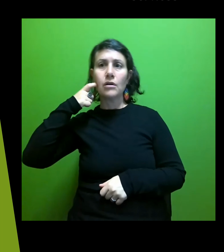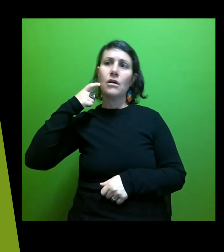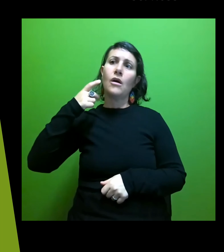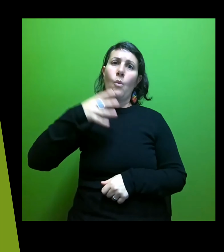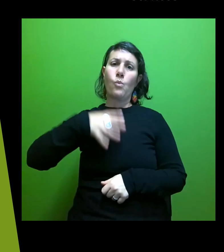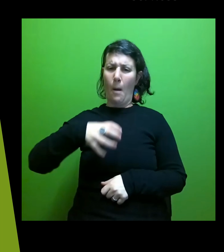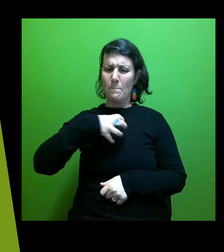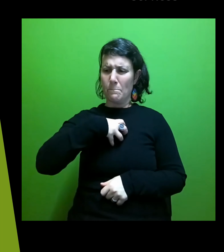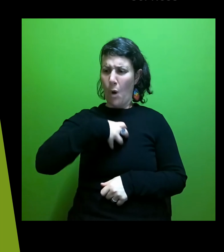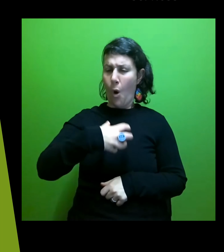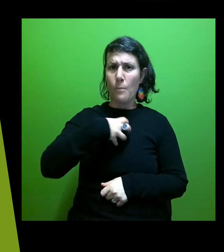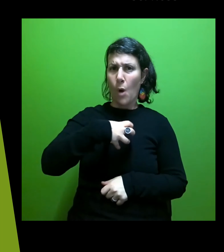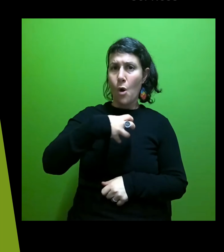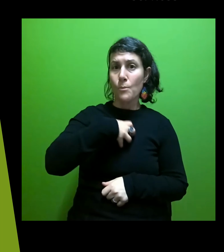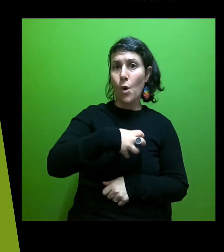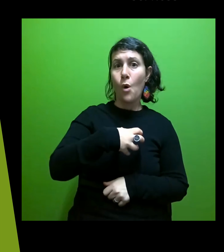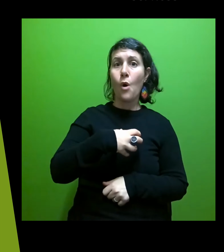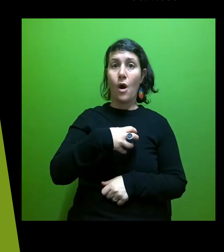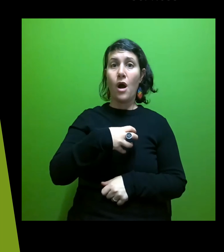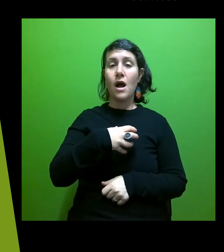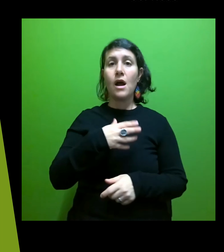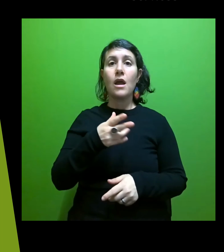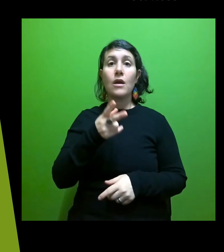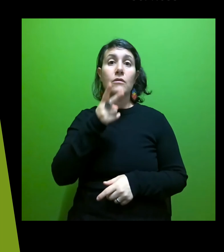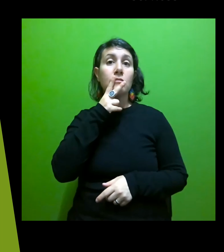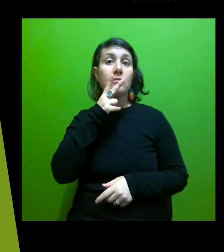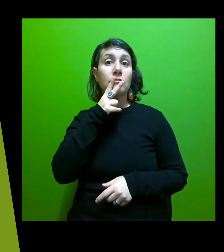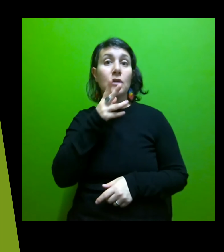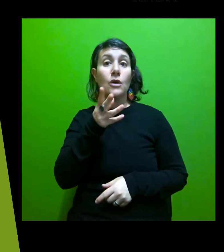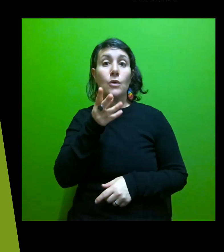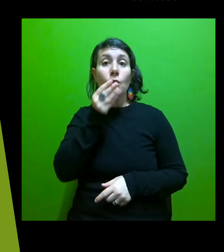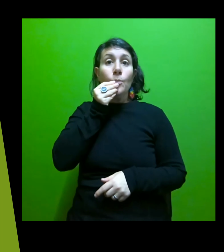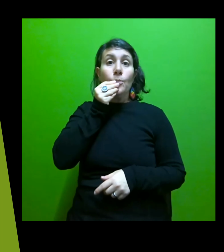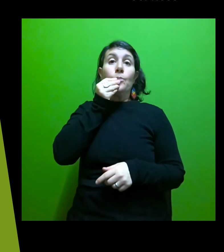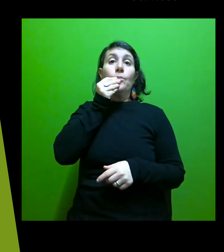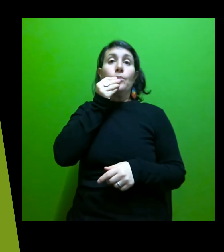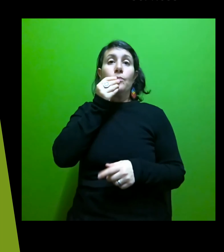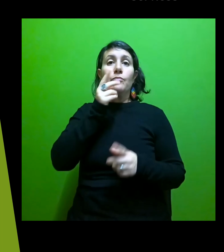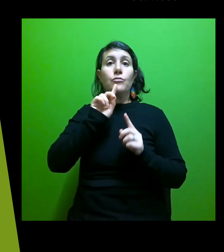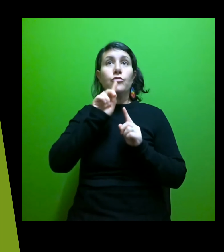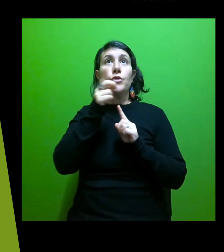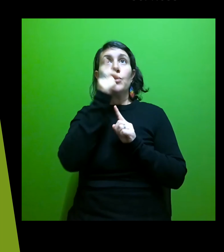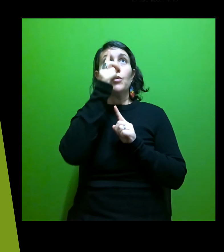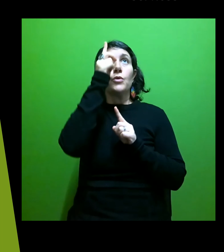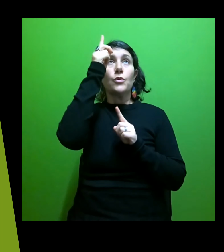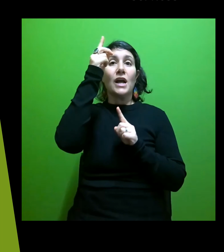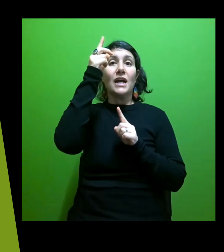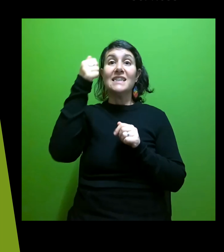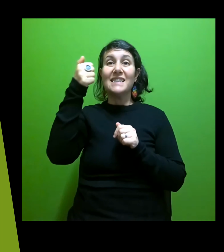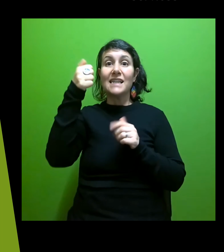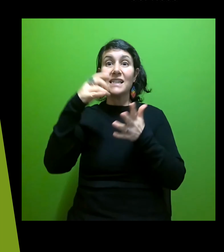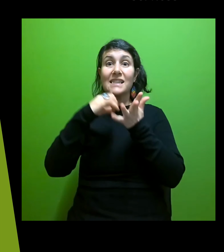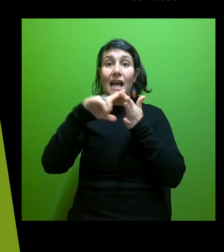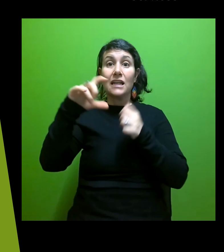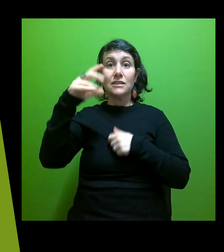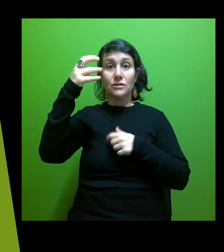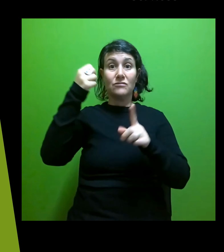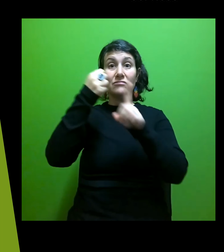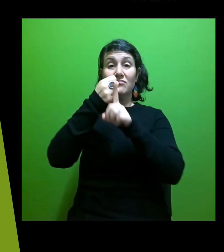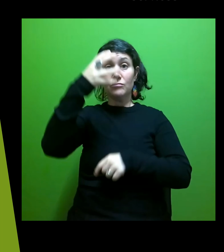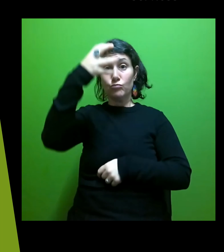seconds to reach your brain and has ongoing implications for your brain.